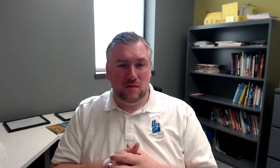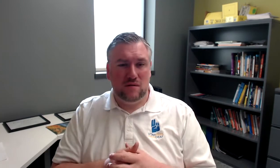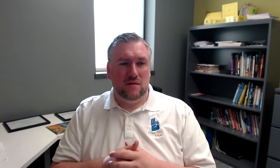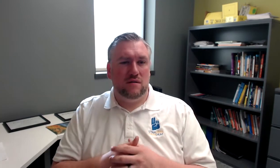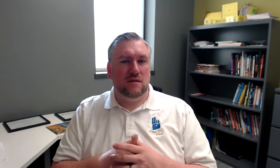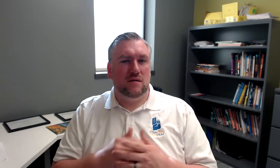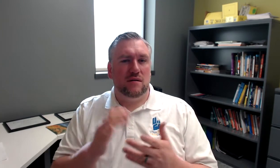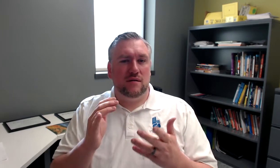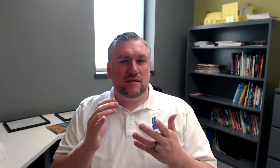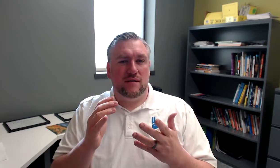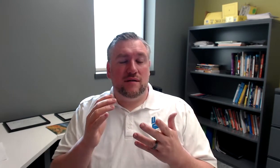it's reasonable.